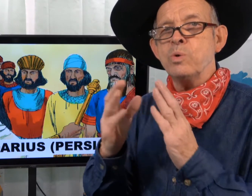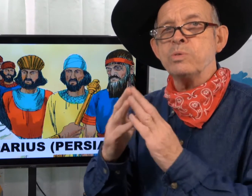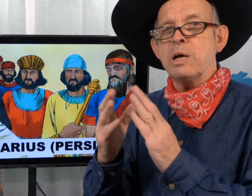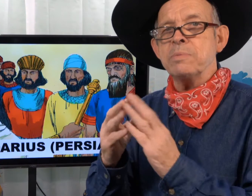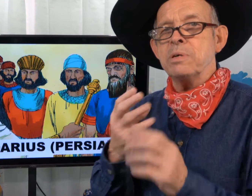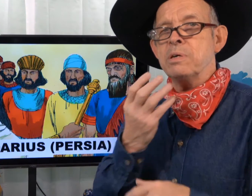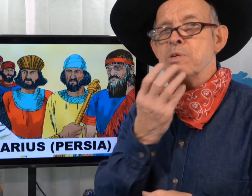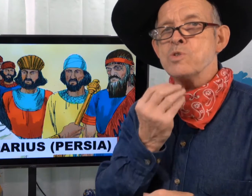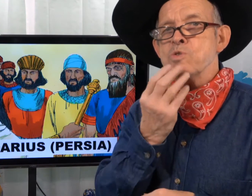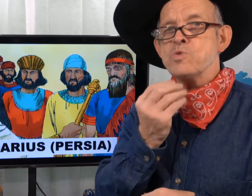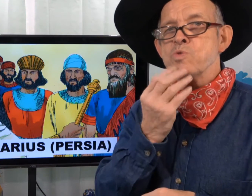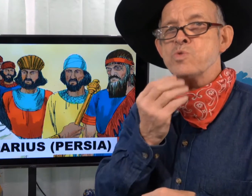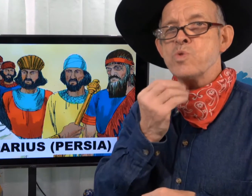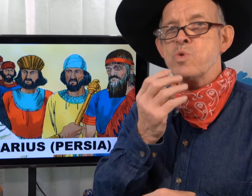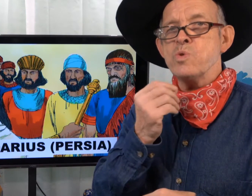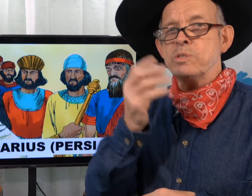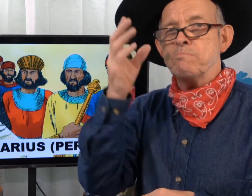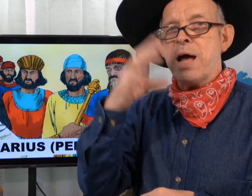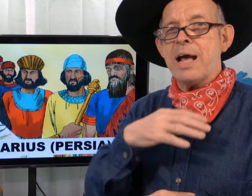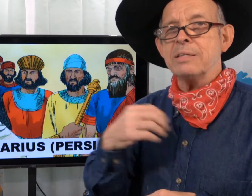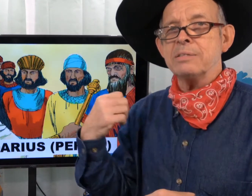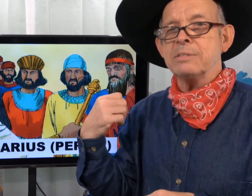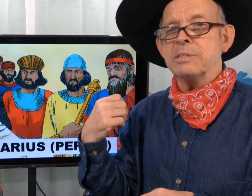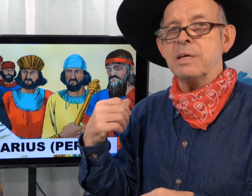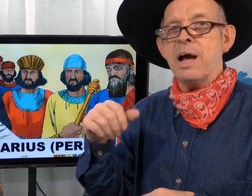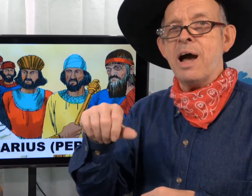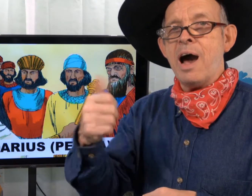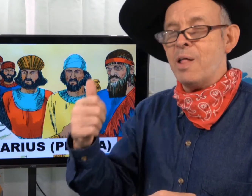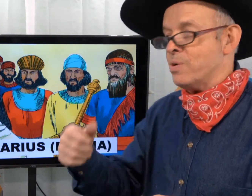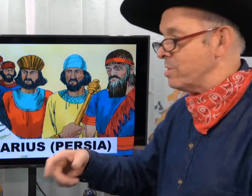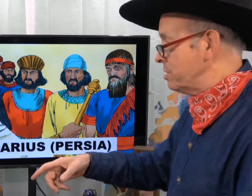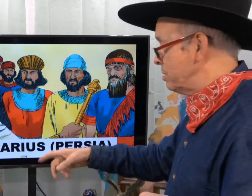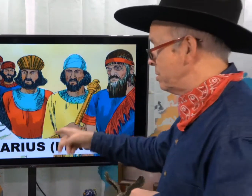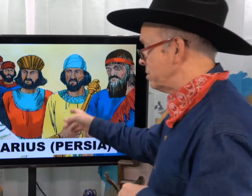Susan, shoes, man. Mother,